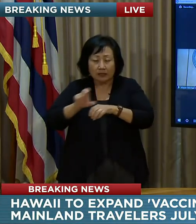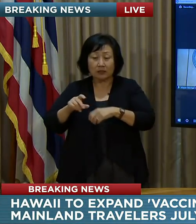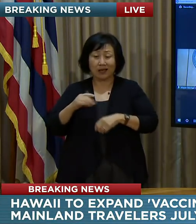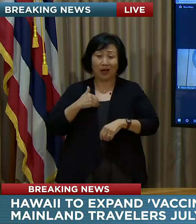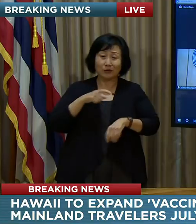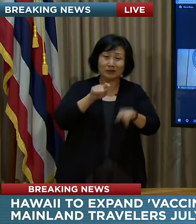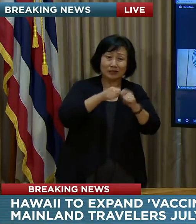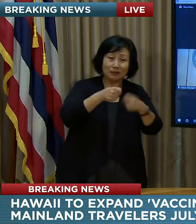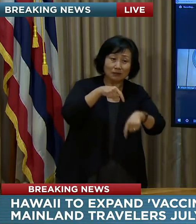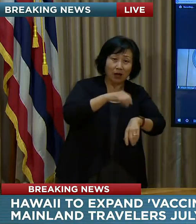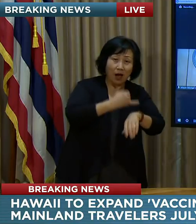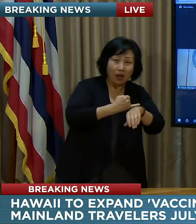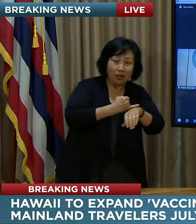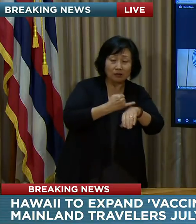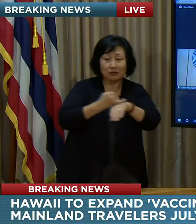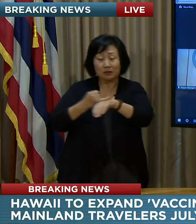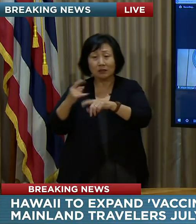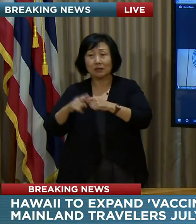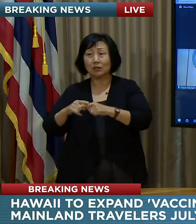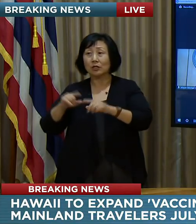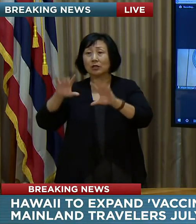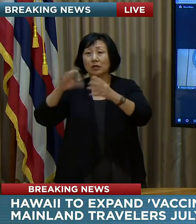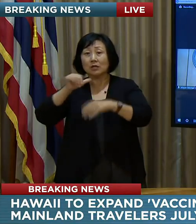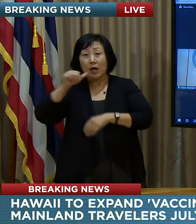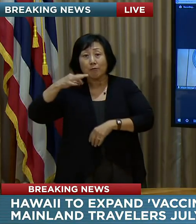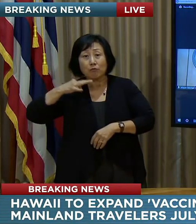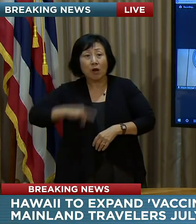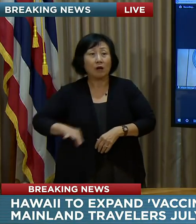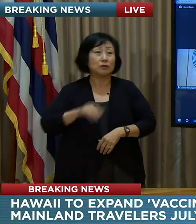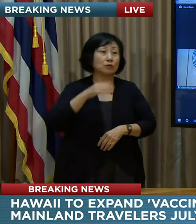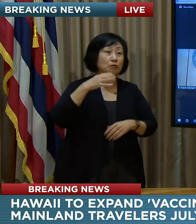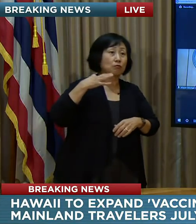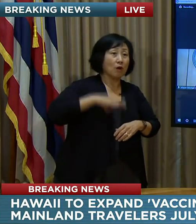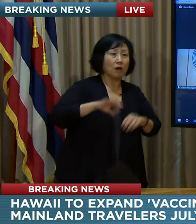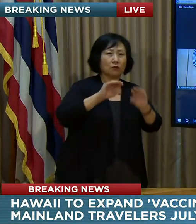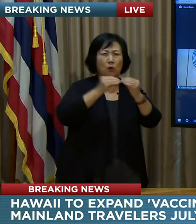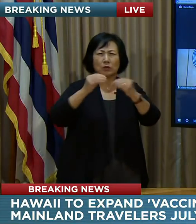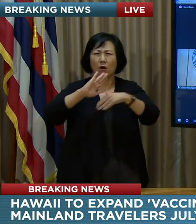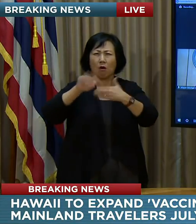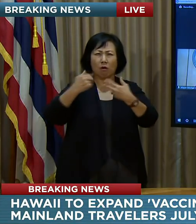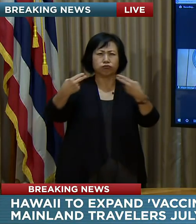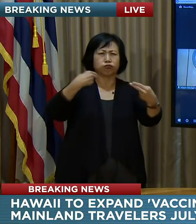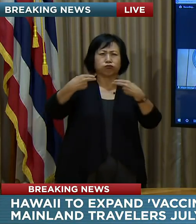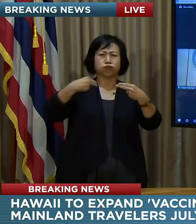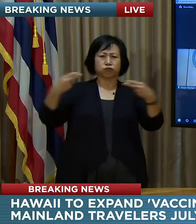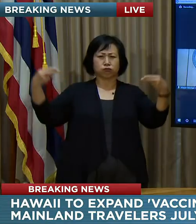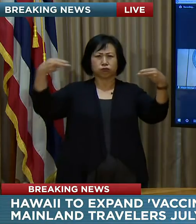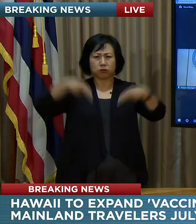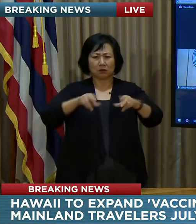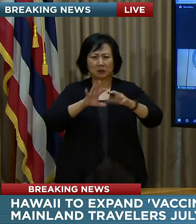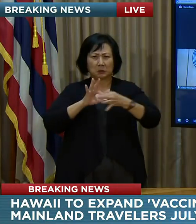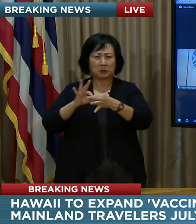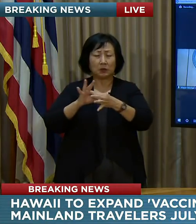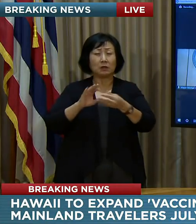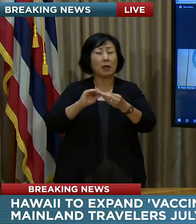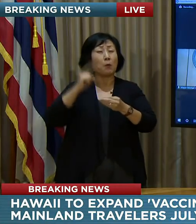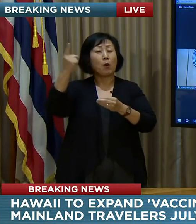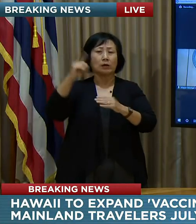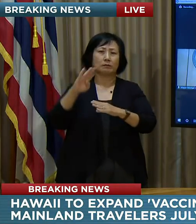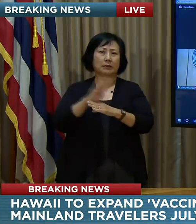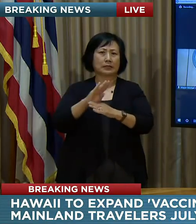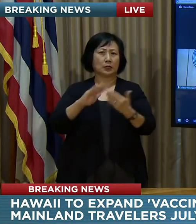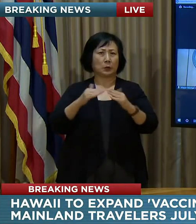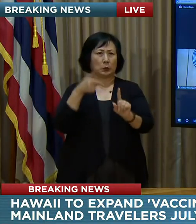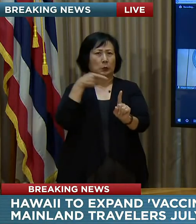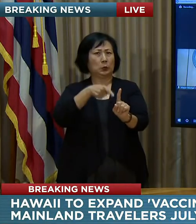our executive groups, our nonprofits have all contributed a great deal. But the business community has been the forefront of all of